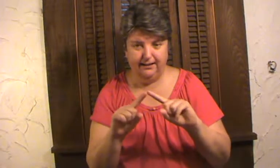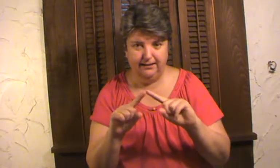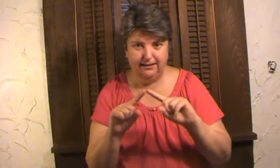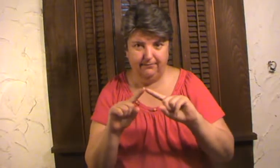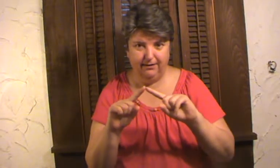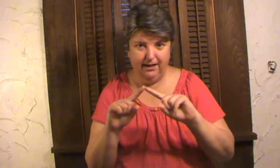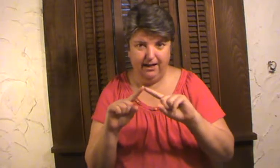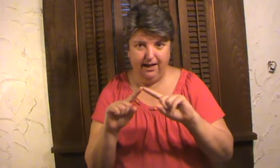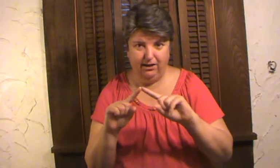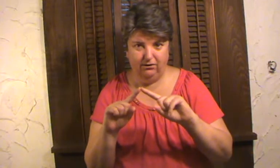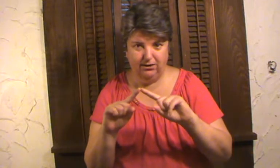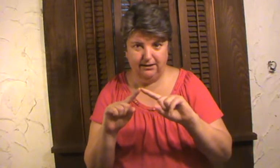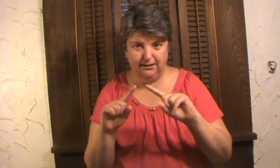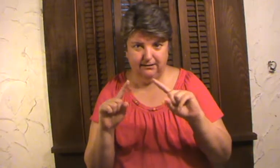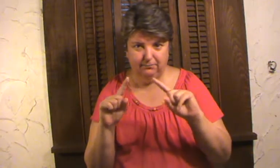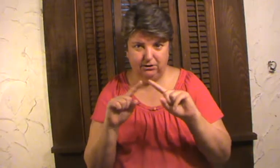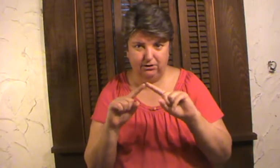hands, and you just put your